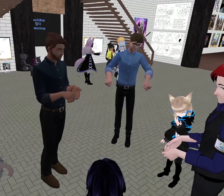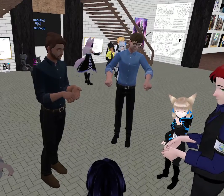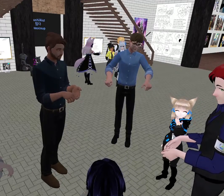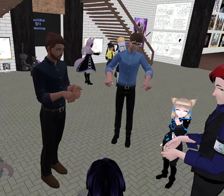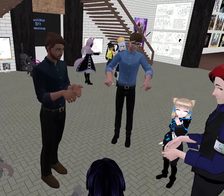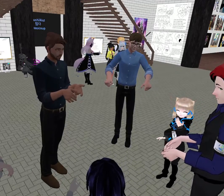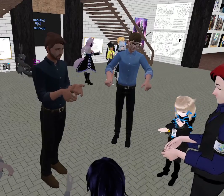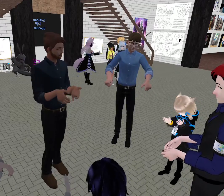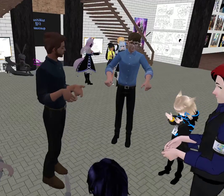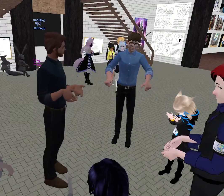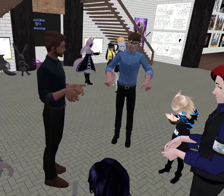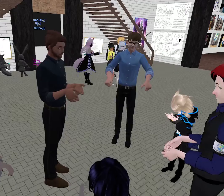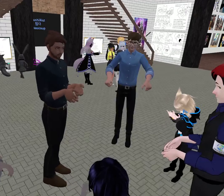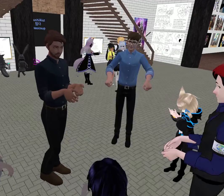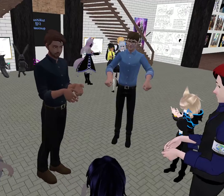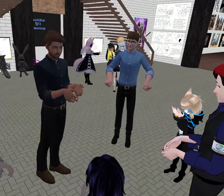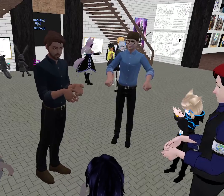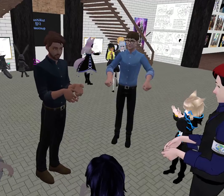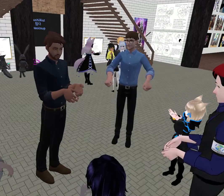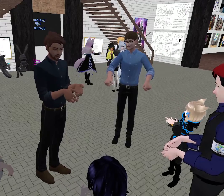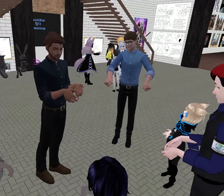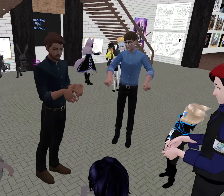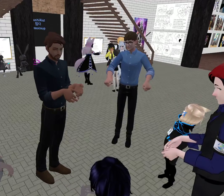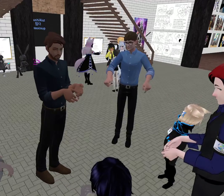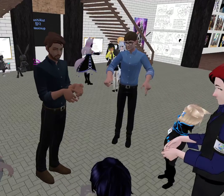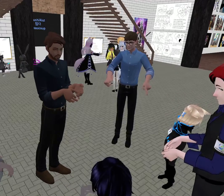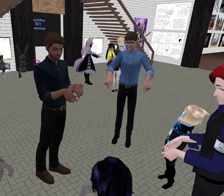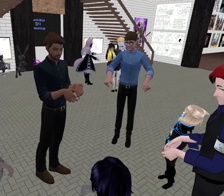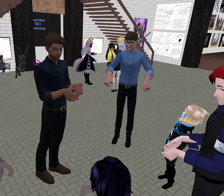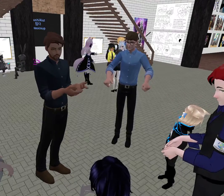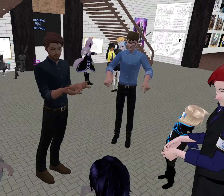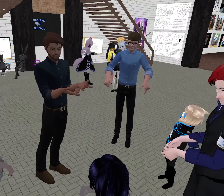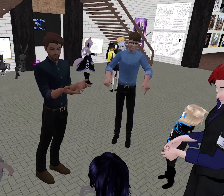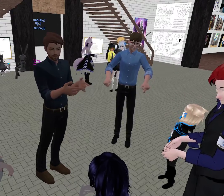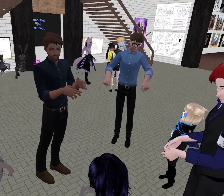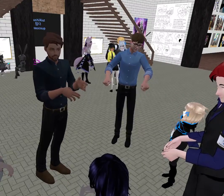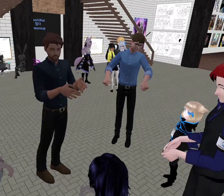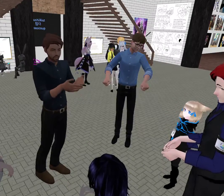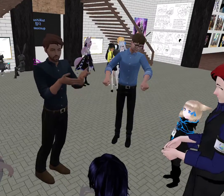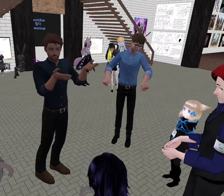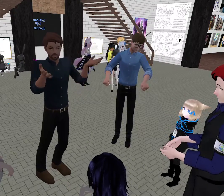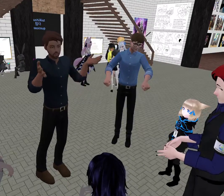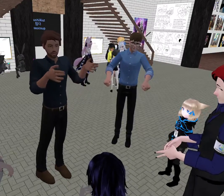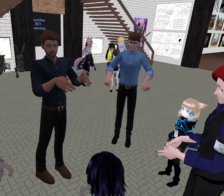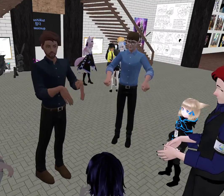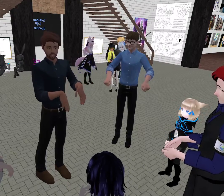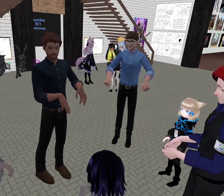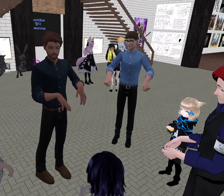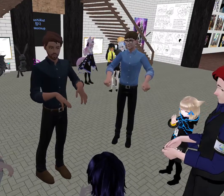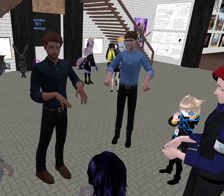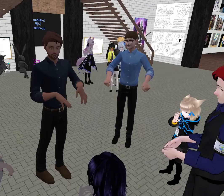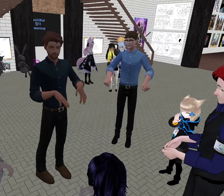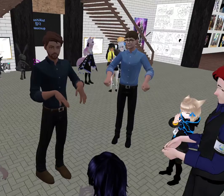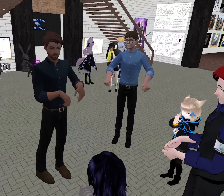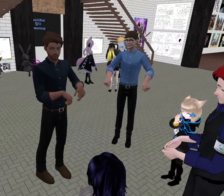His PC specs were like a stone in the garden. But that's the general gist of it.